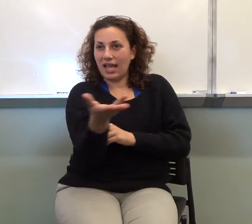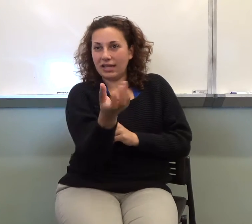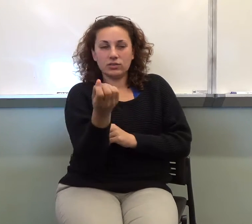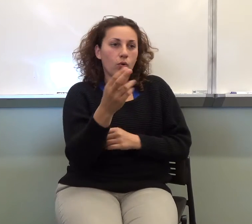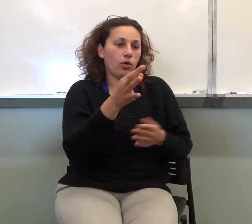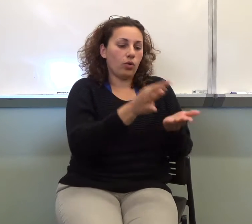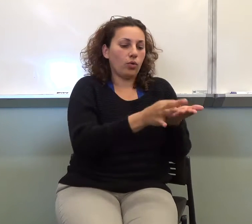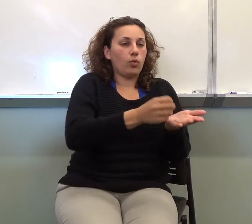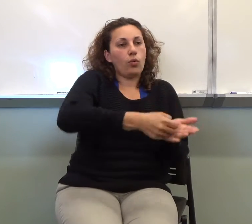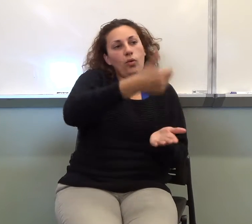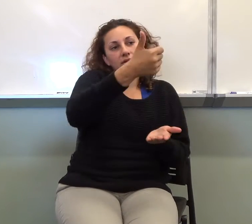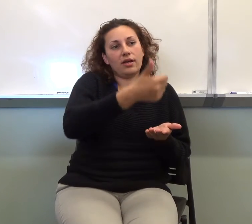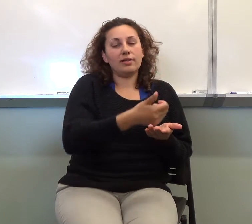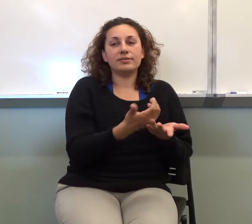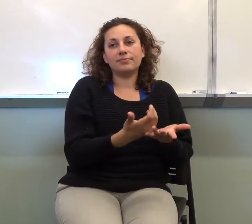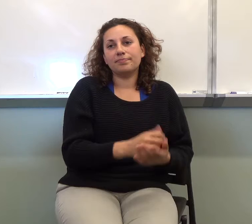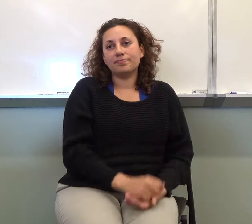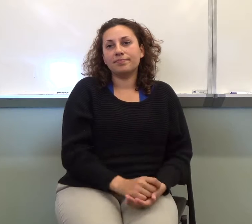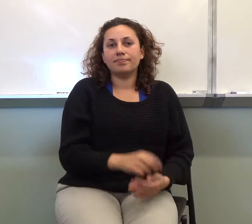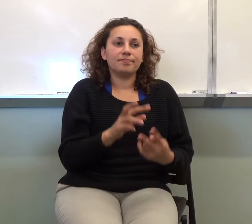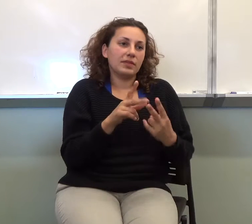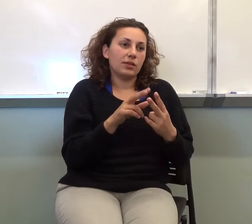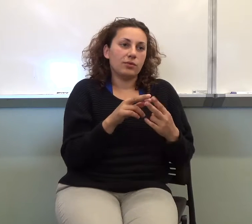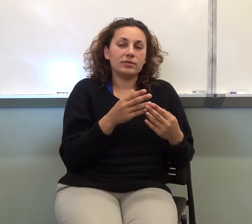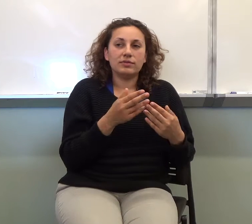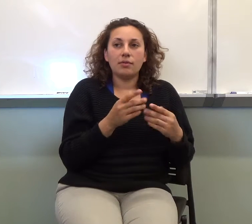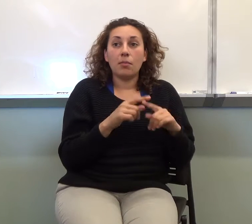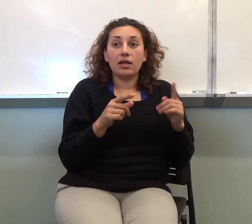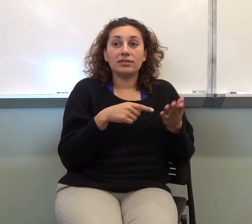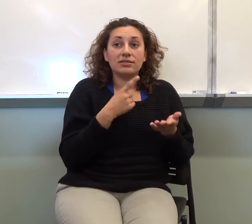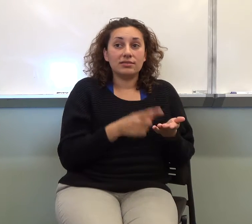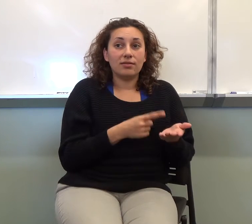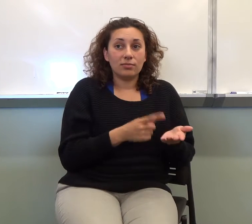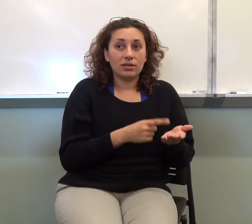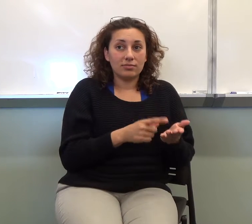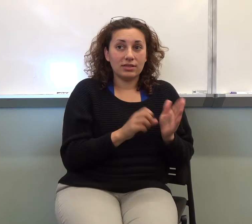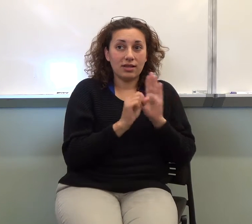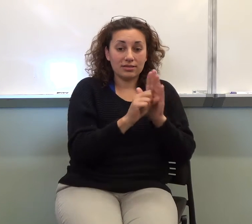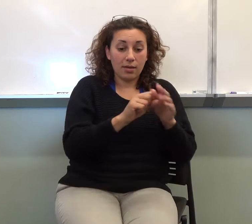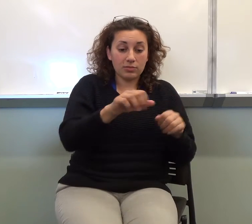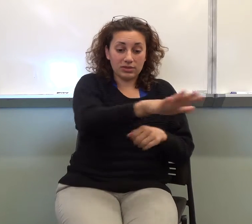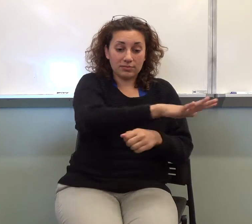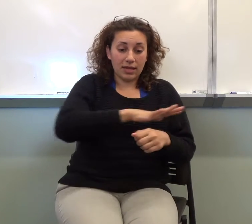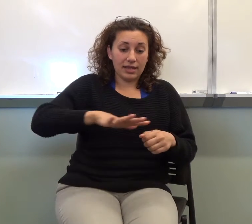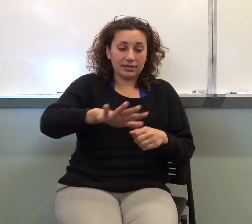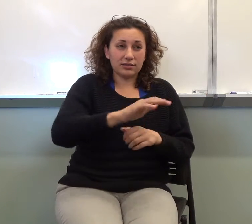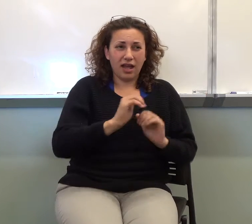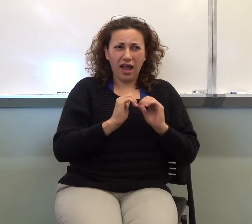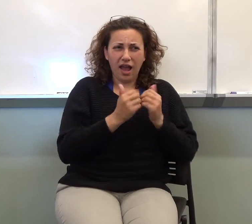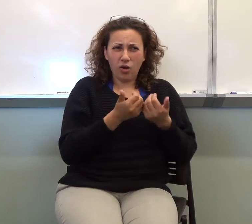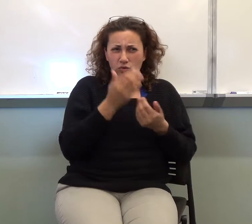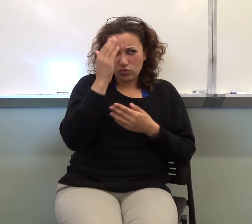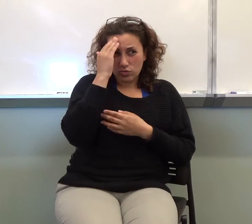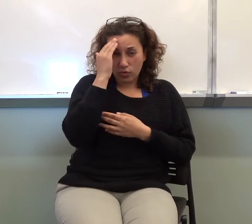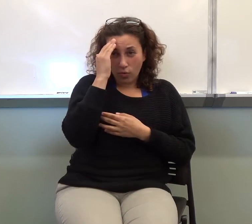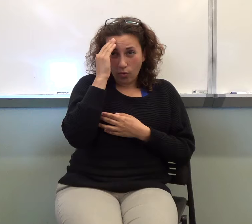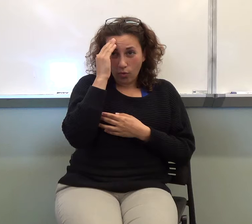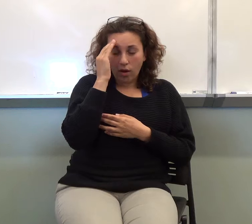coin toss. But sometimes the sample space is determined by actual counting of